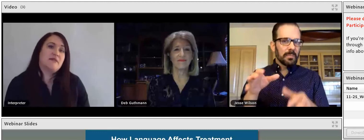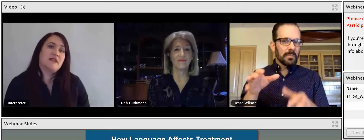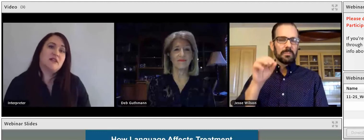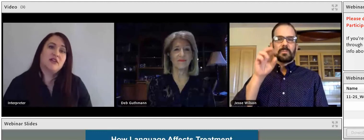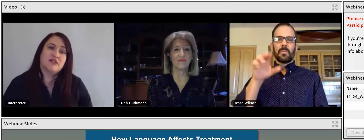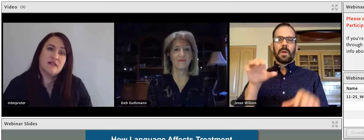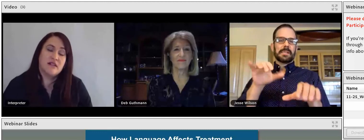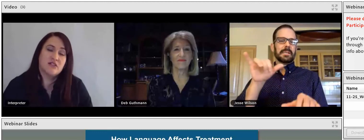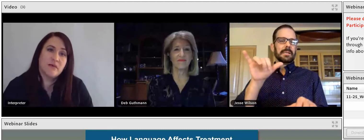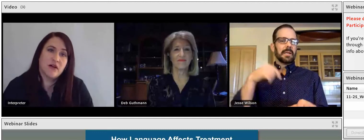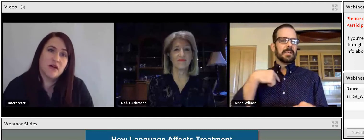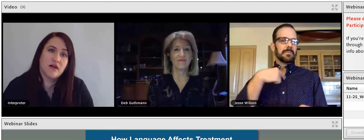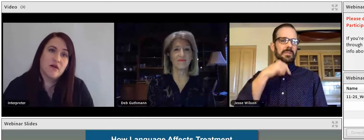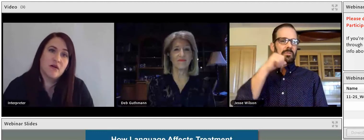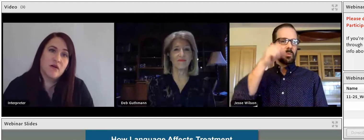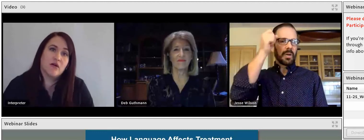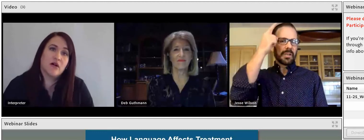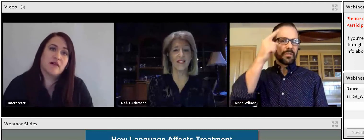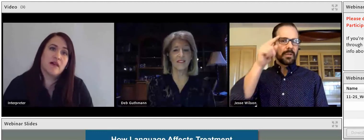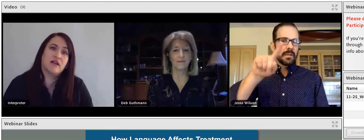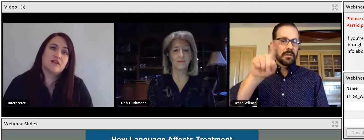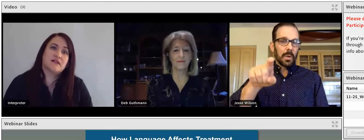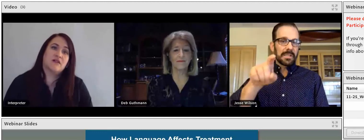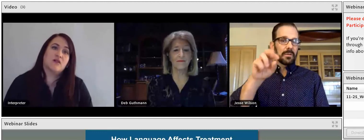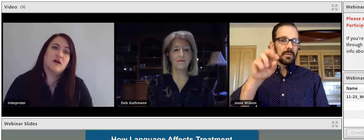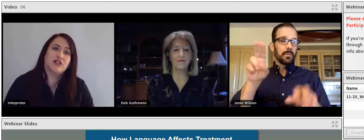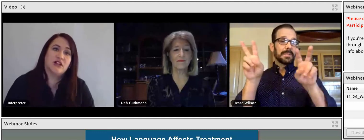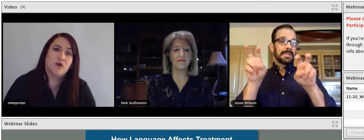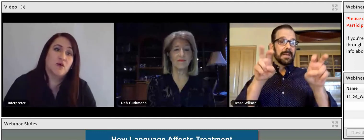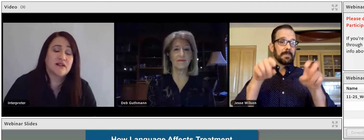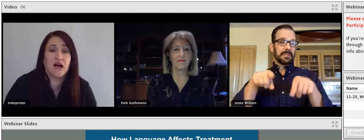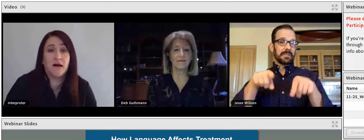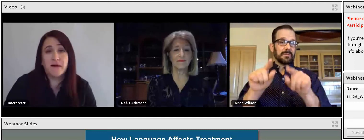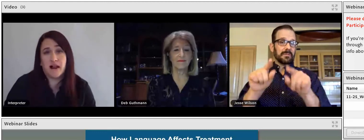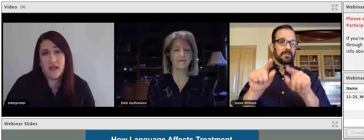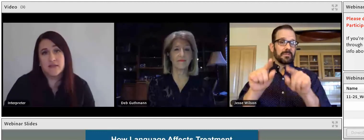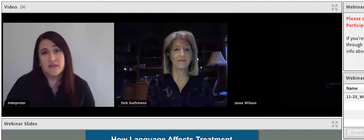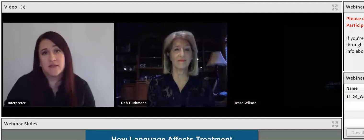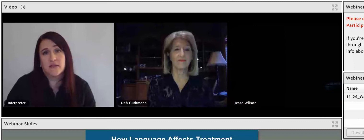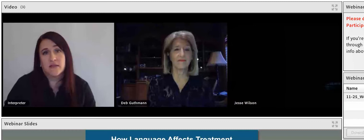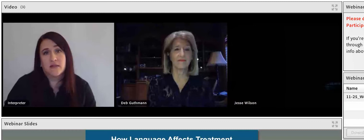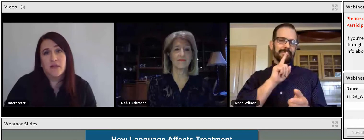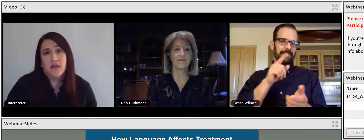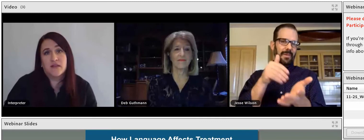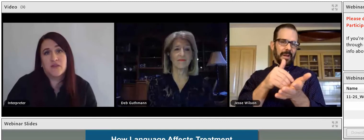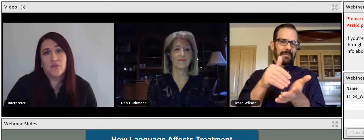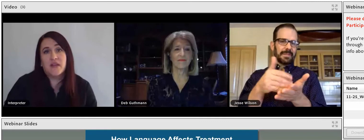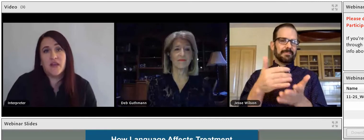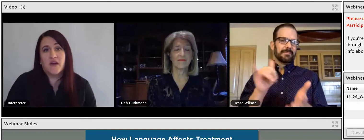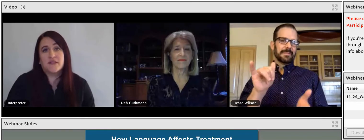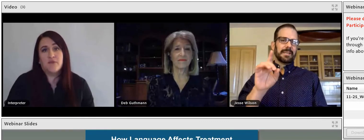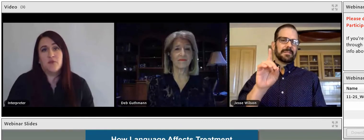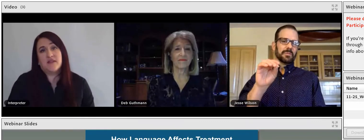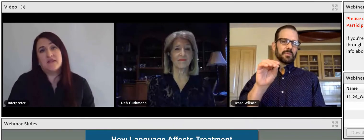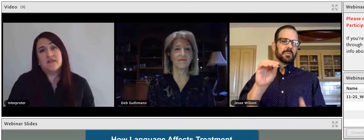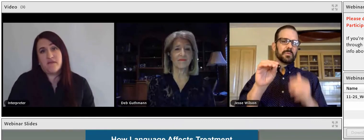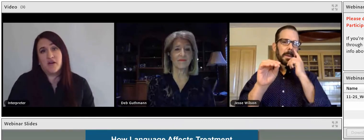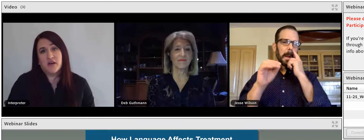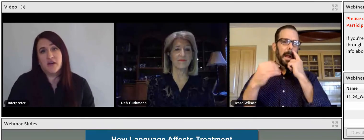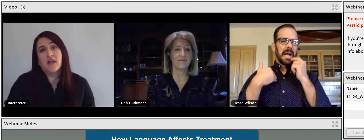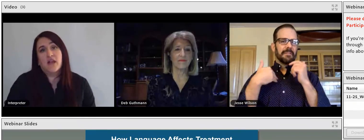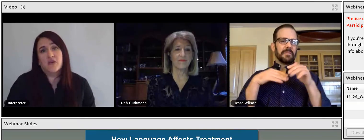people will do that because maybe they don't understand the interpreter, or they don't understand the question or the topic at hand. And so really